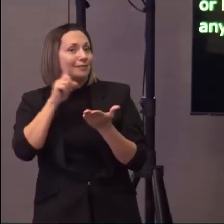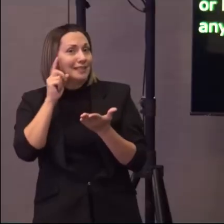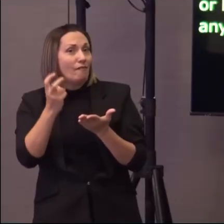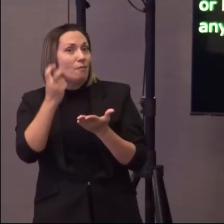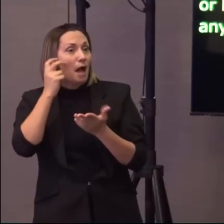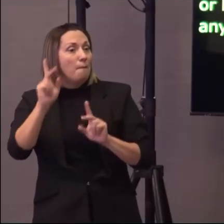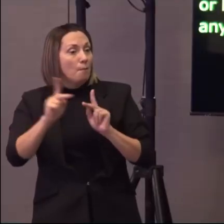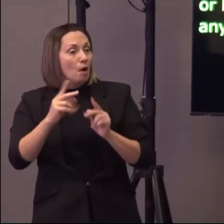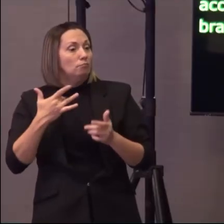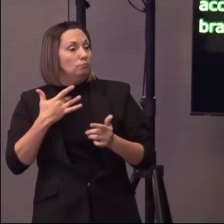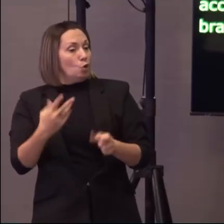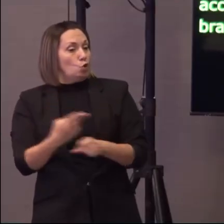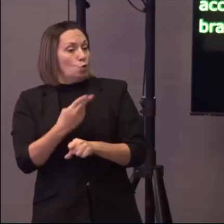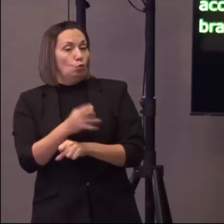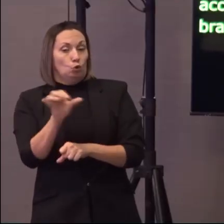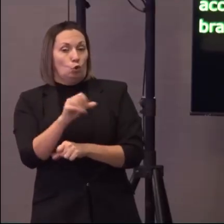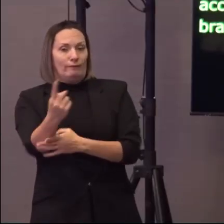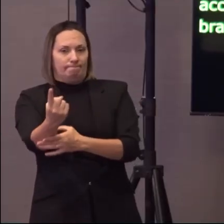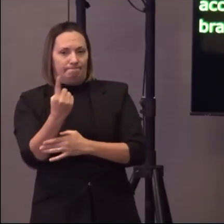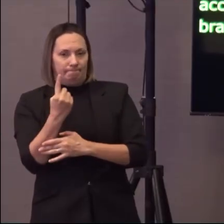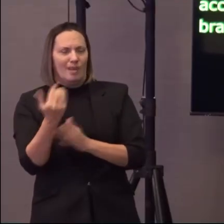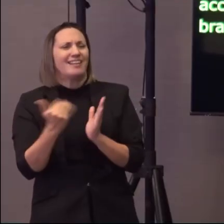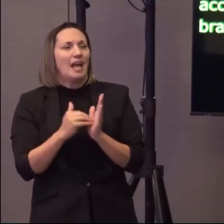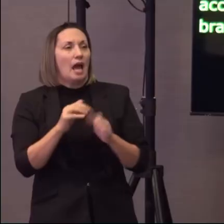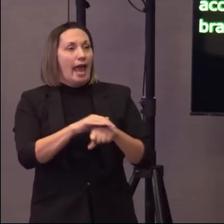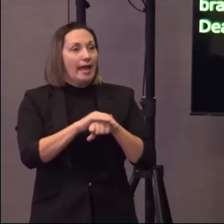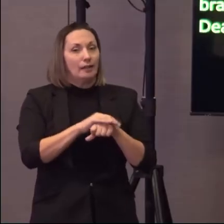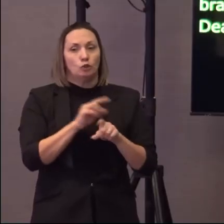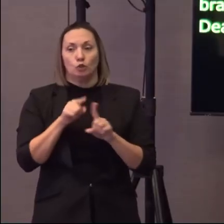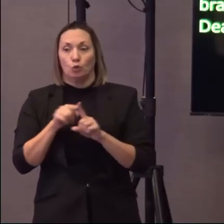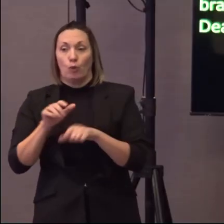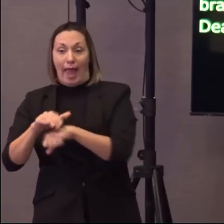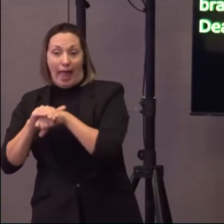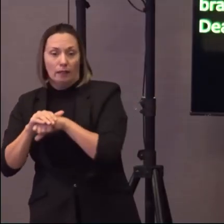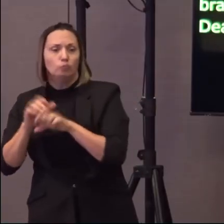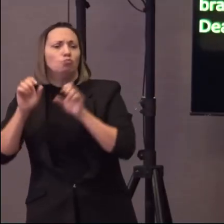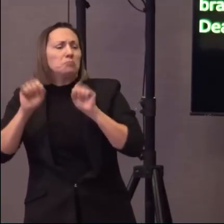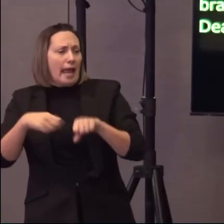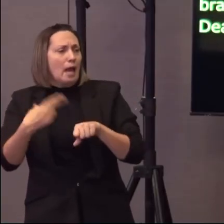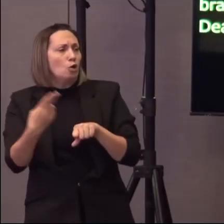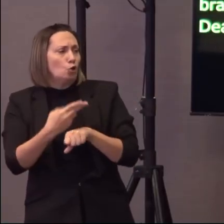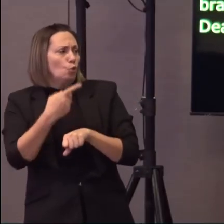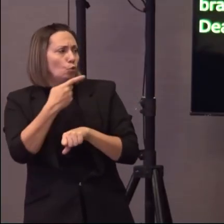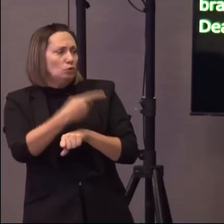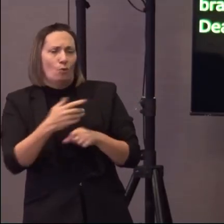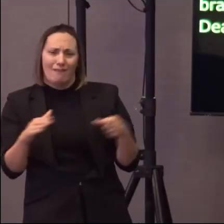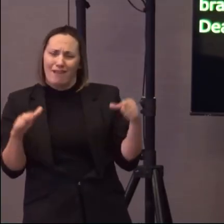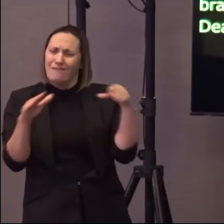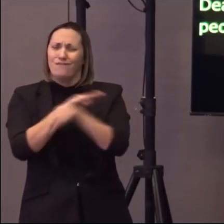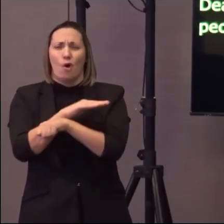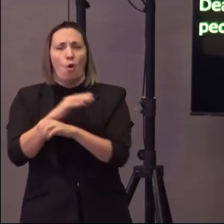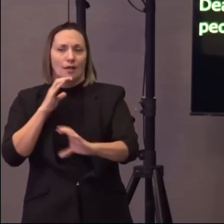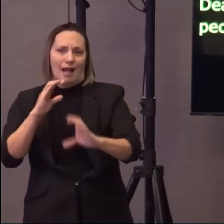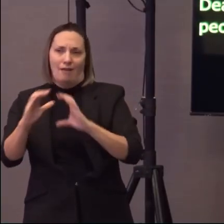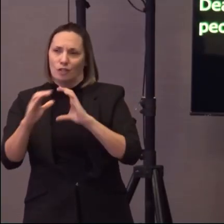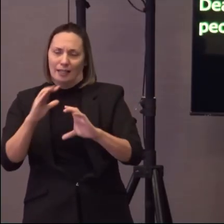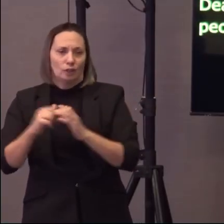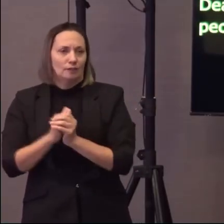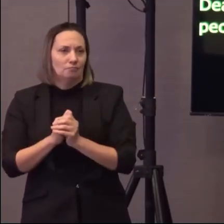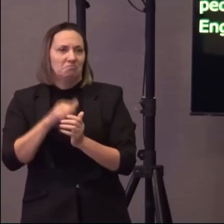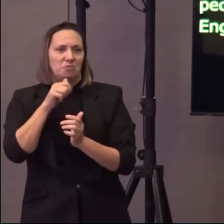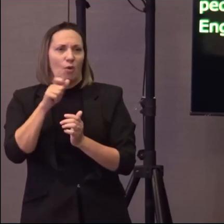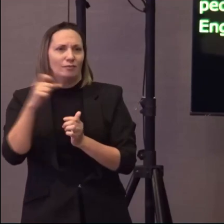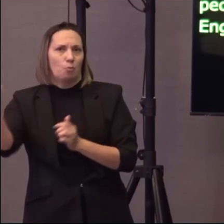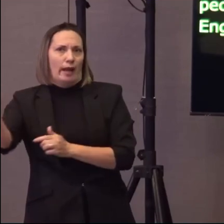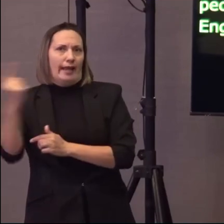people who use this. So if people come up, again, English to English, they can be able to use this to be able to have a full conversation with someone without having to